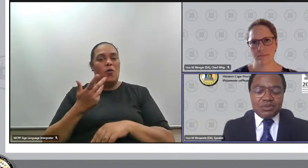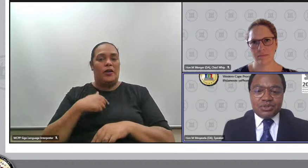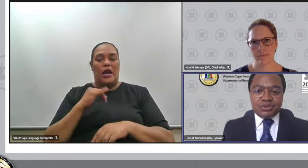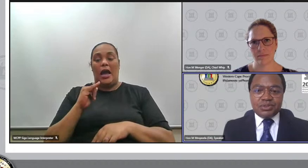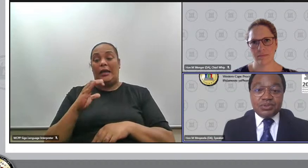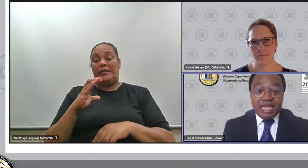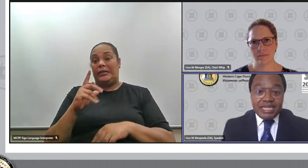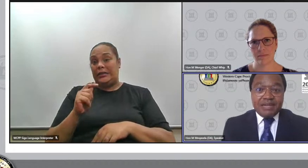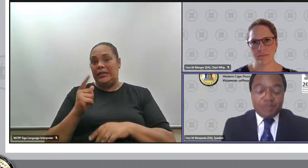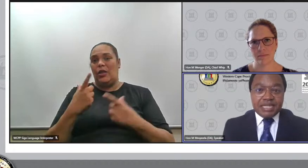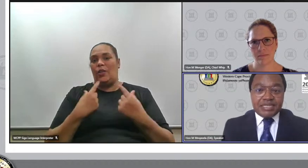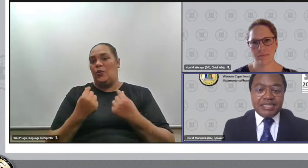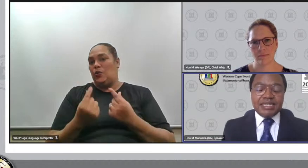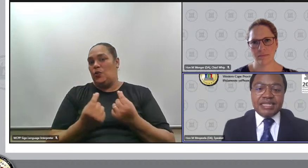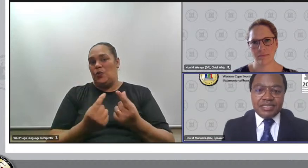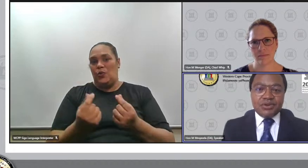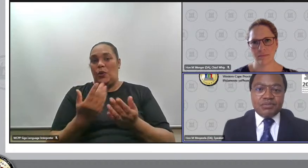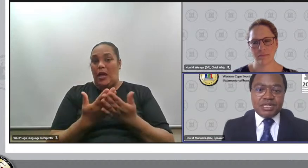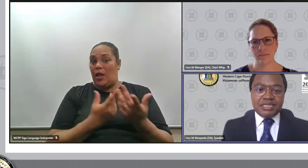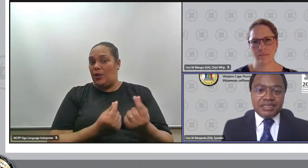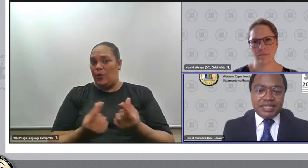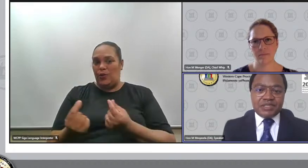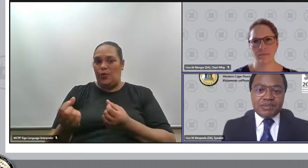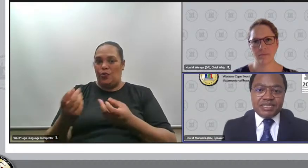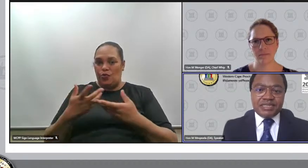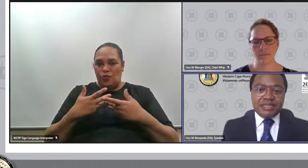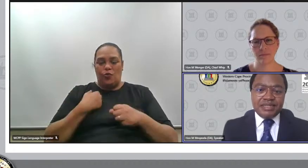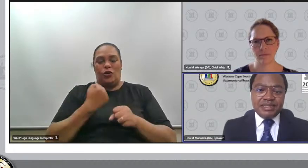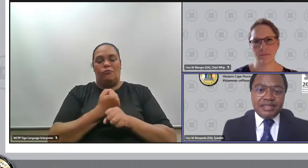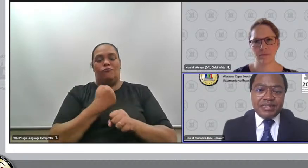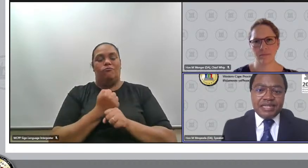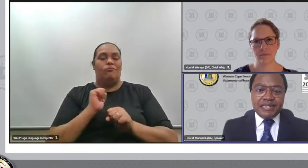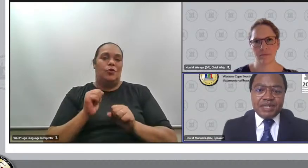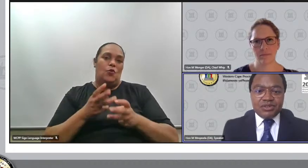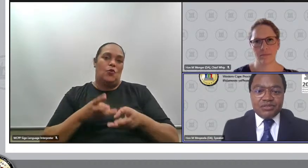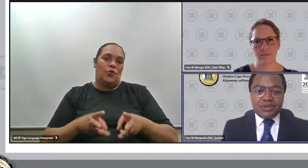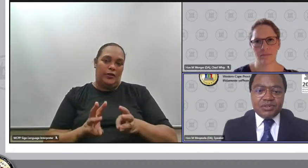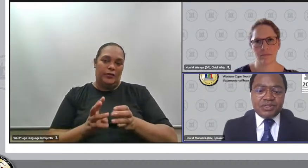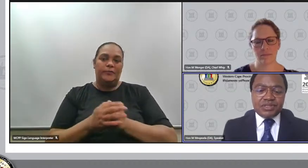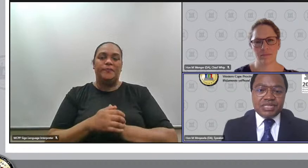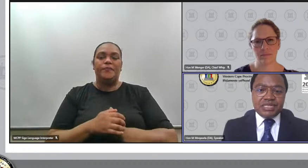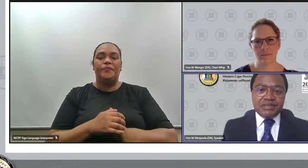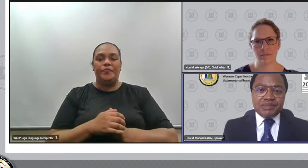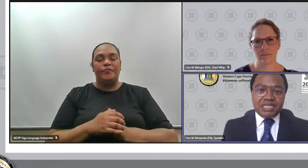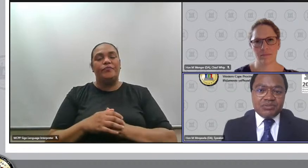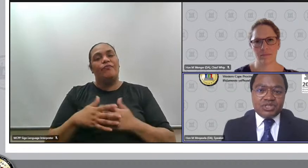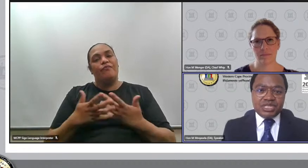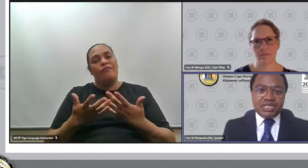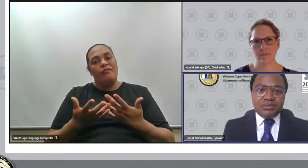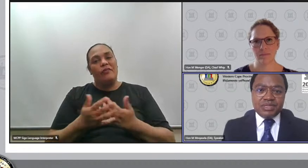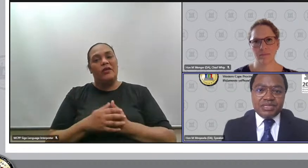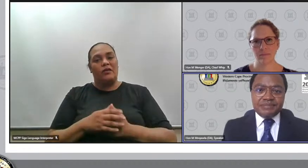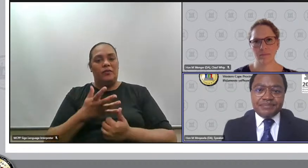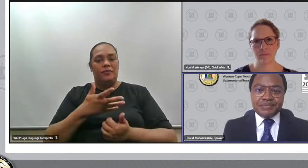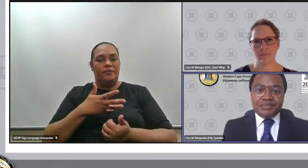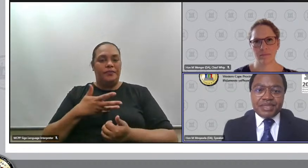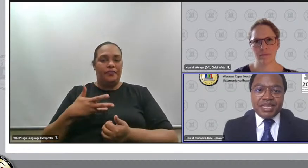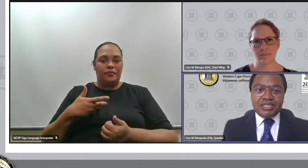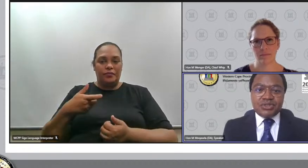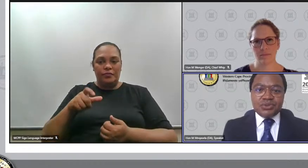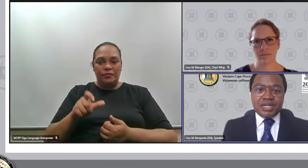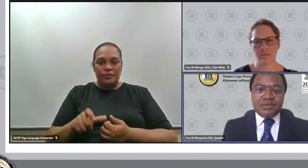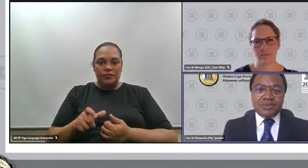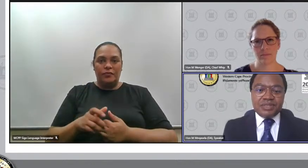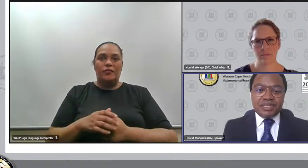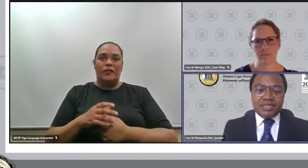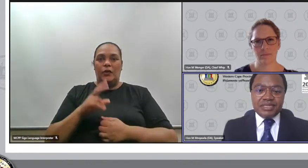been able to enable us to operate in that space. And of course, Madam Chair, we